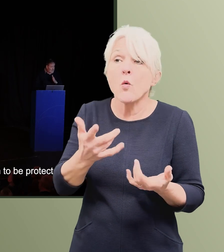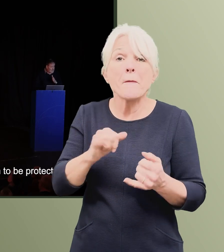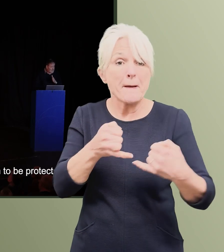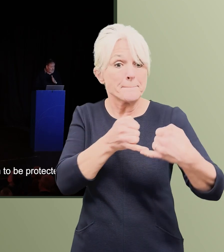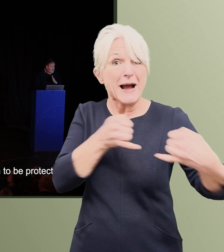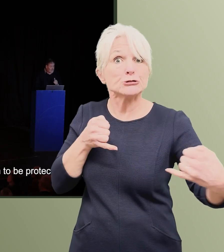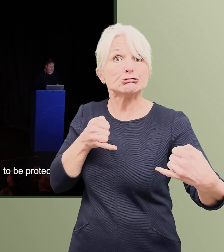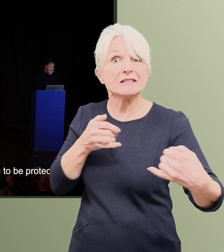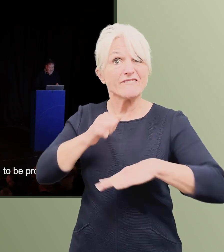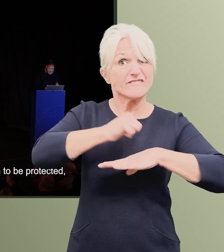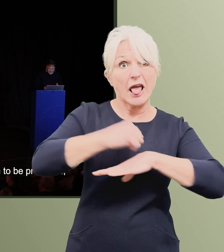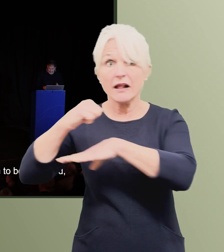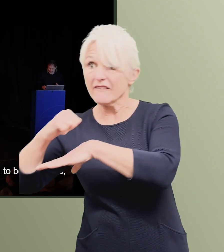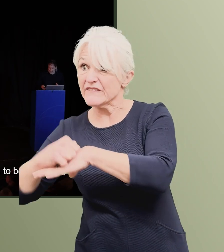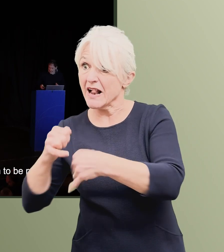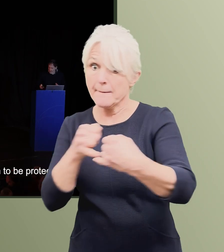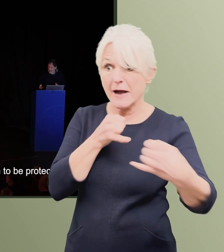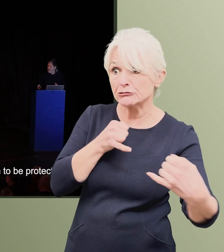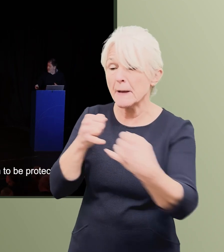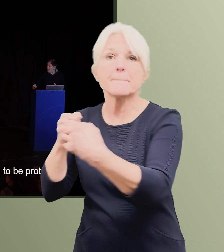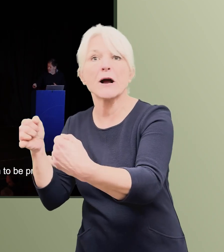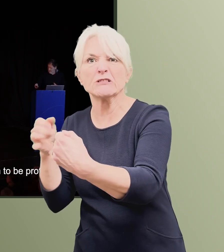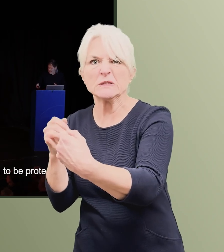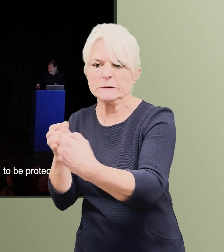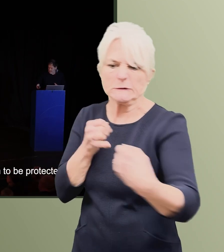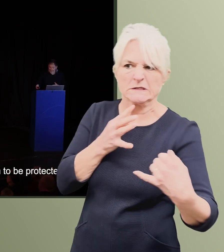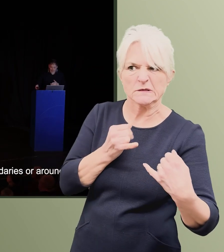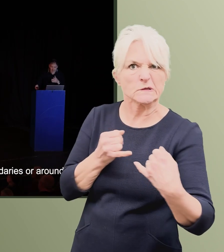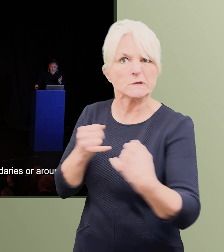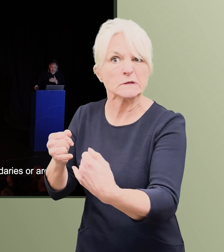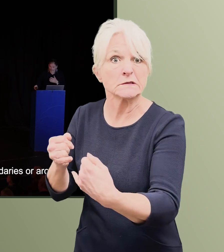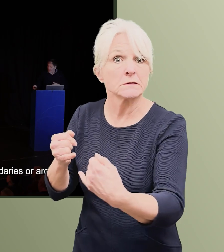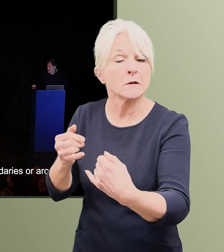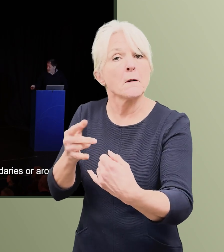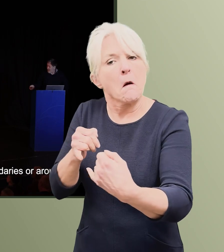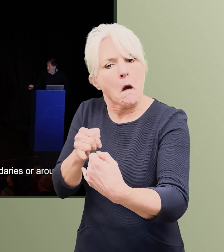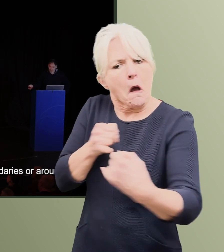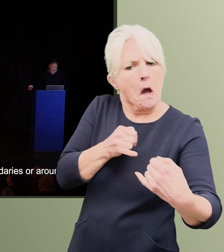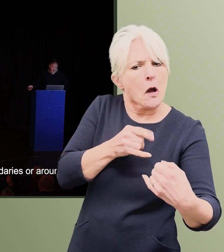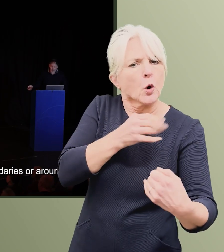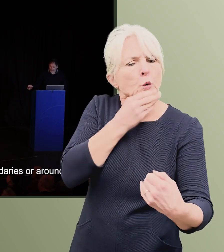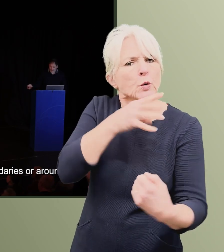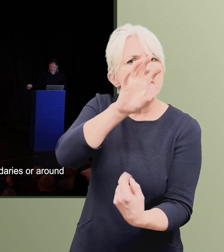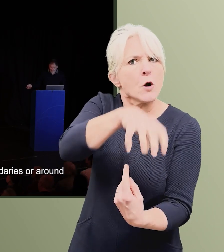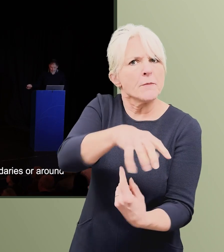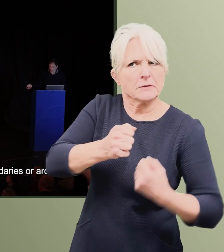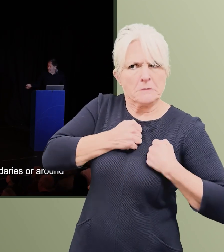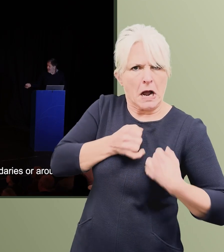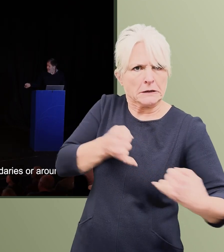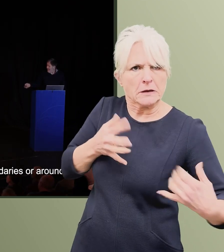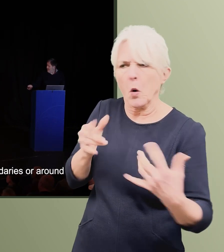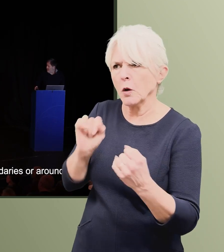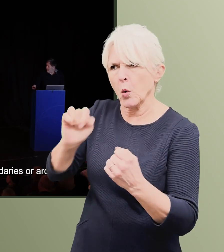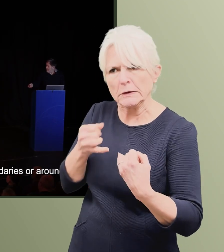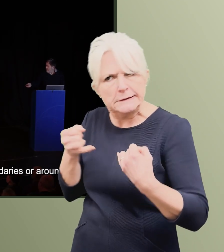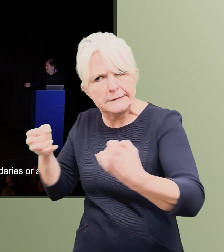then they seem to be protected, which is again useful for people who are looking at monuments which are in boundaries or